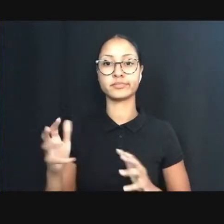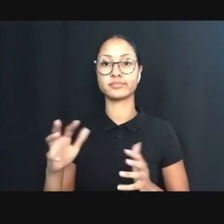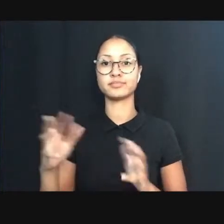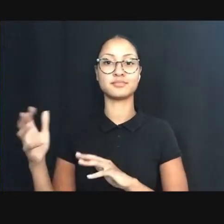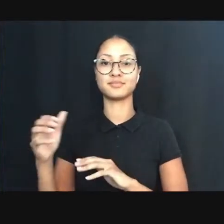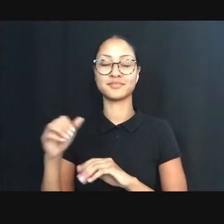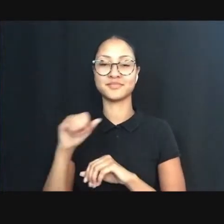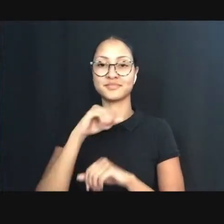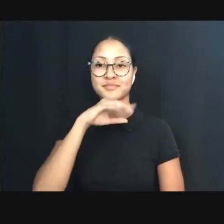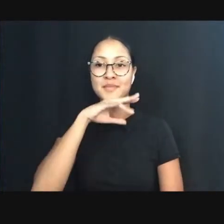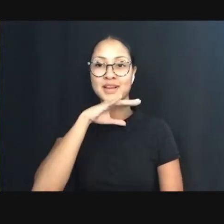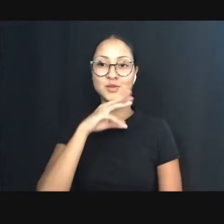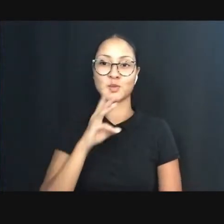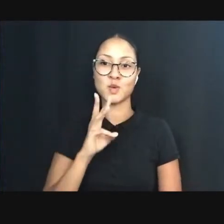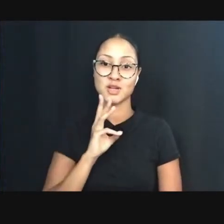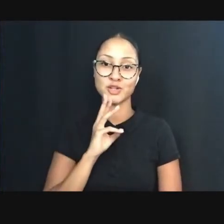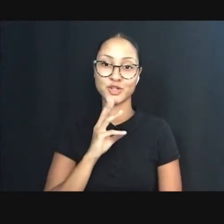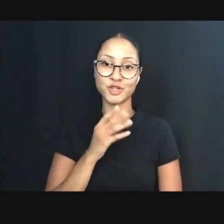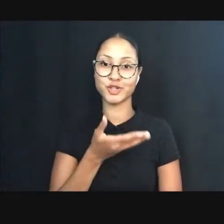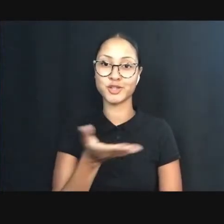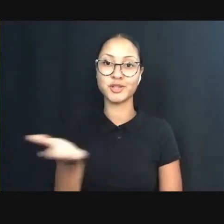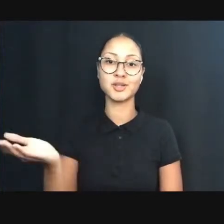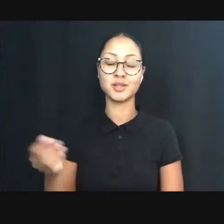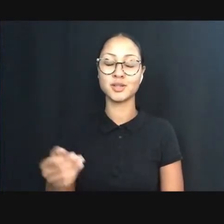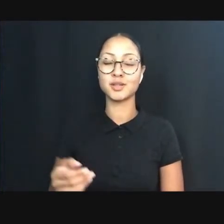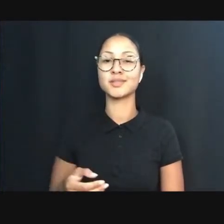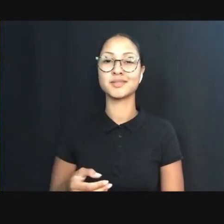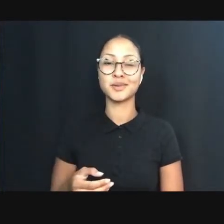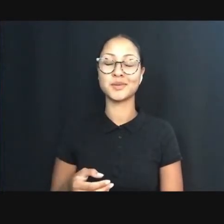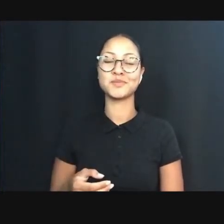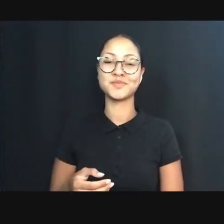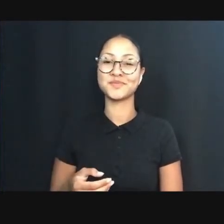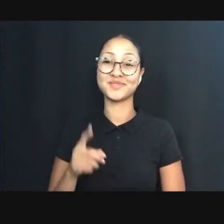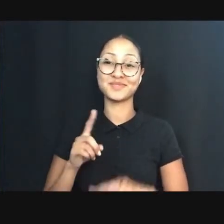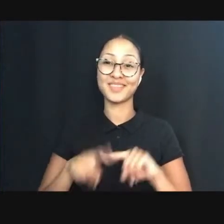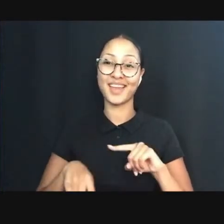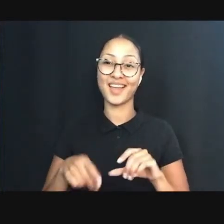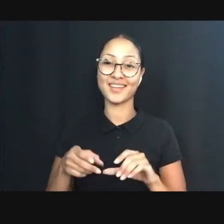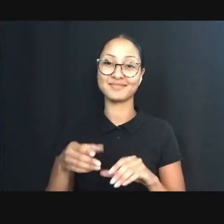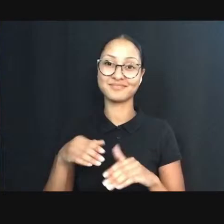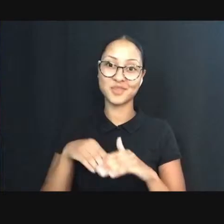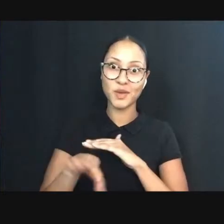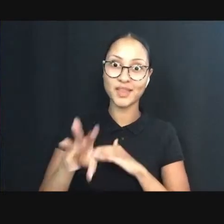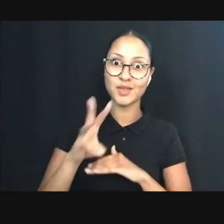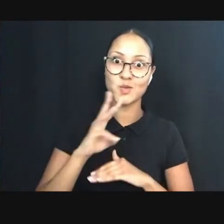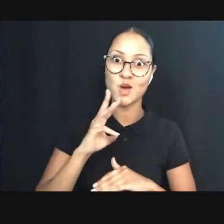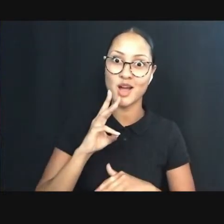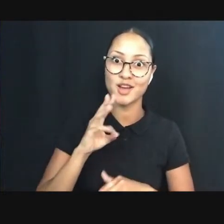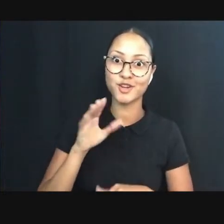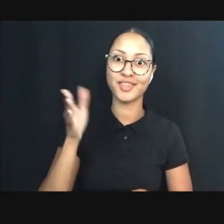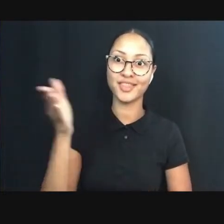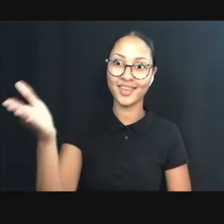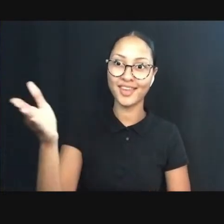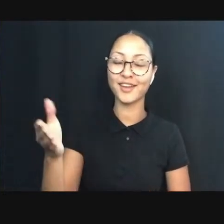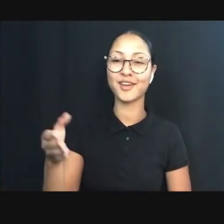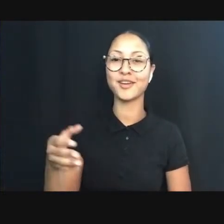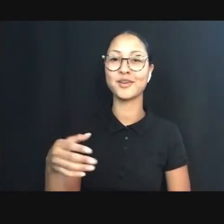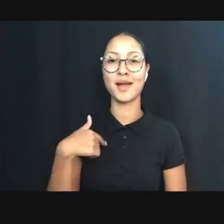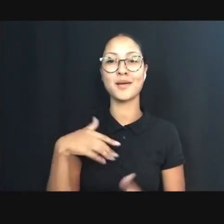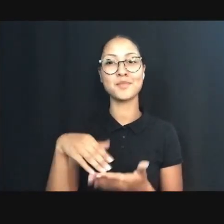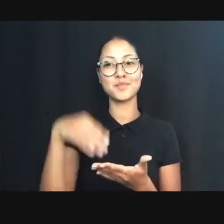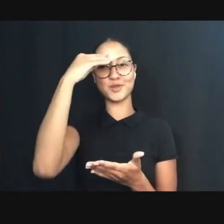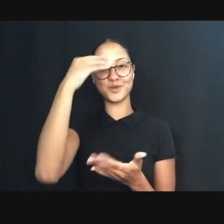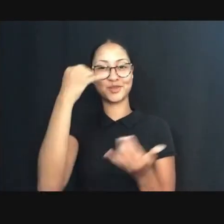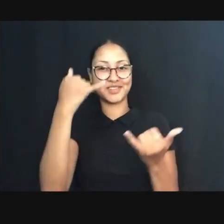you can't get in the water there. So, you know, I'm learning, I'm working it out. We get together. And